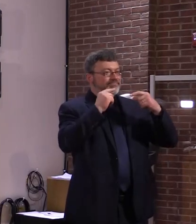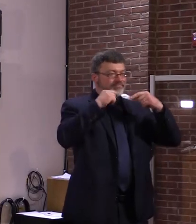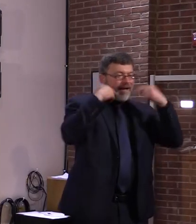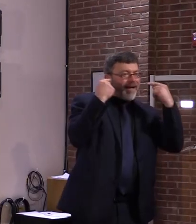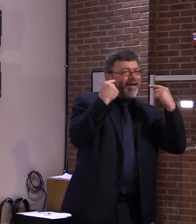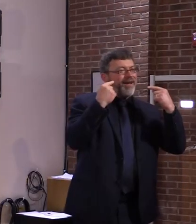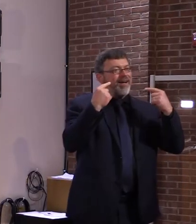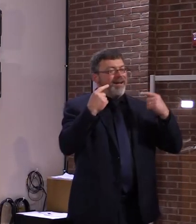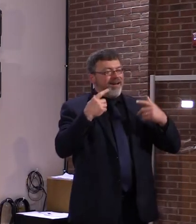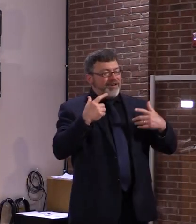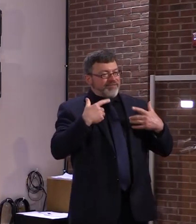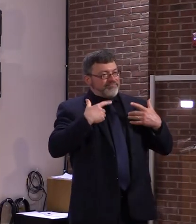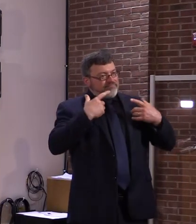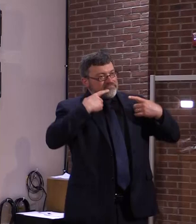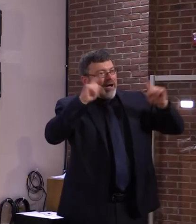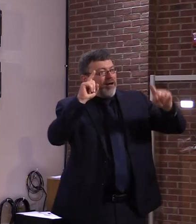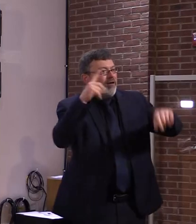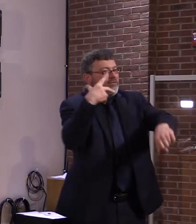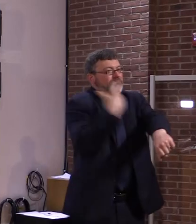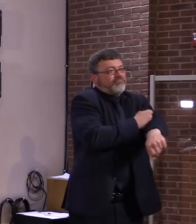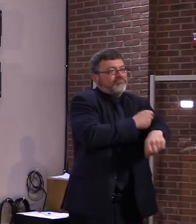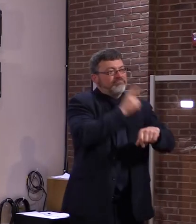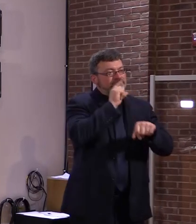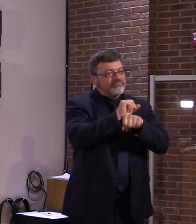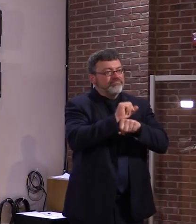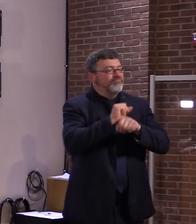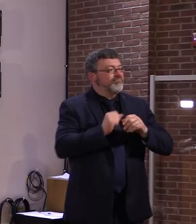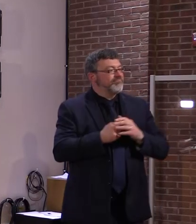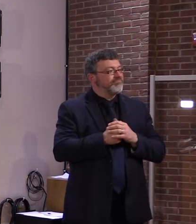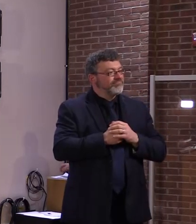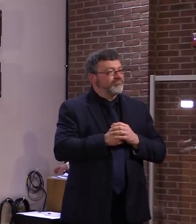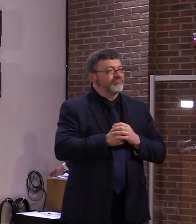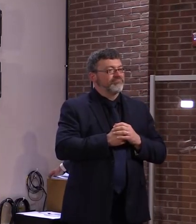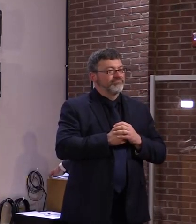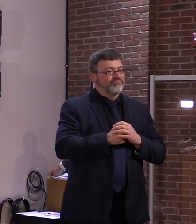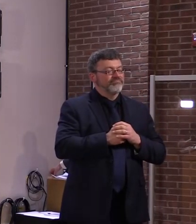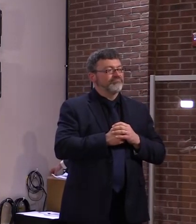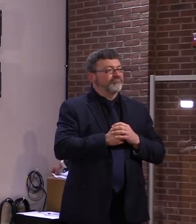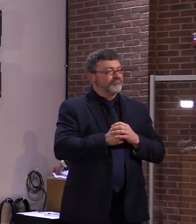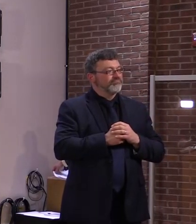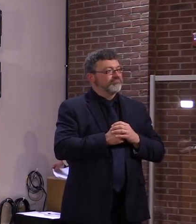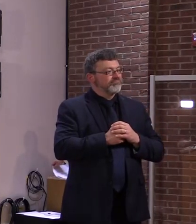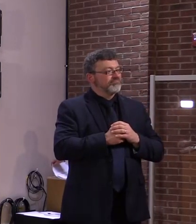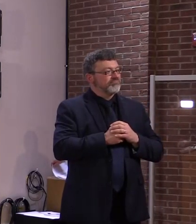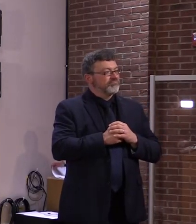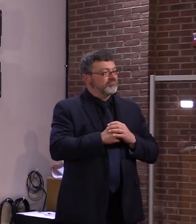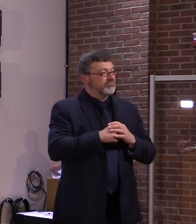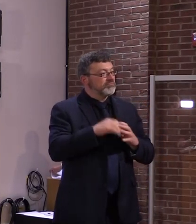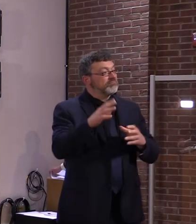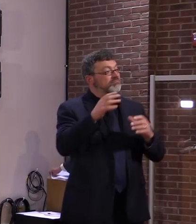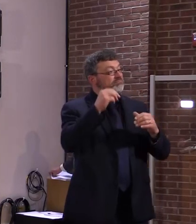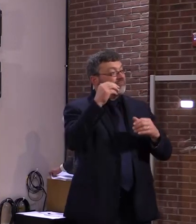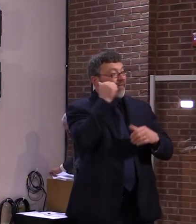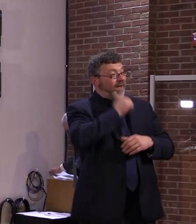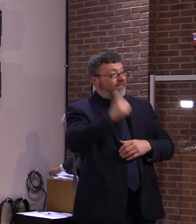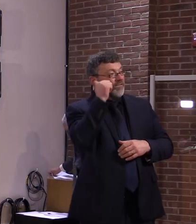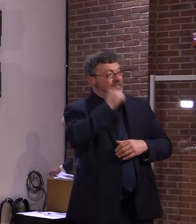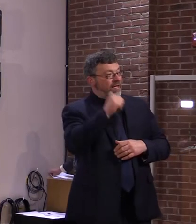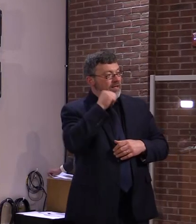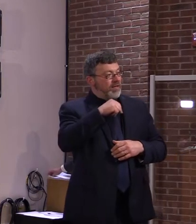Our daily cases continue in the same range, from the 20s to the 70s, 58 being reported